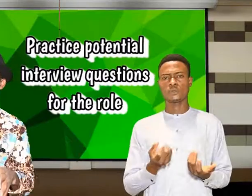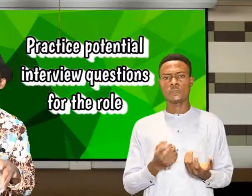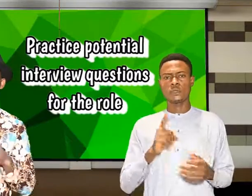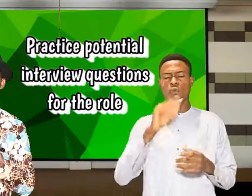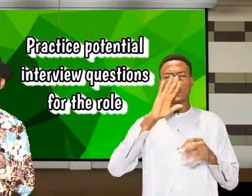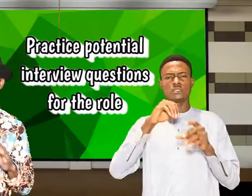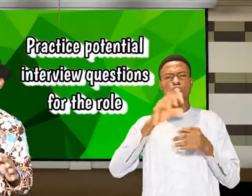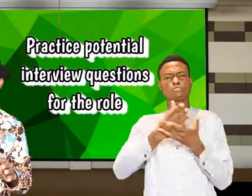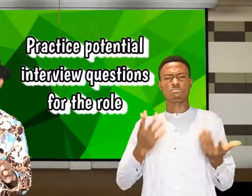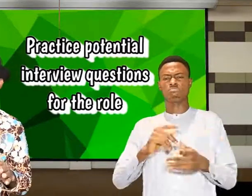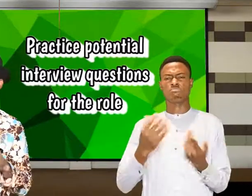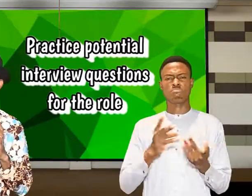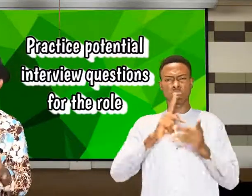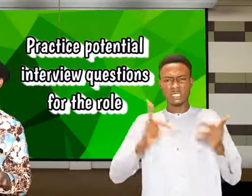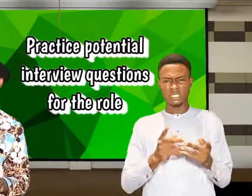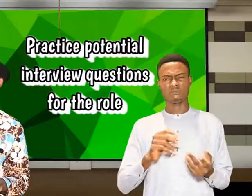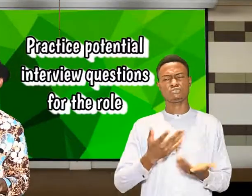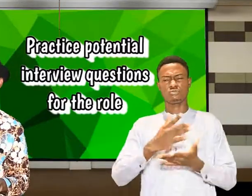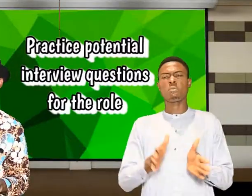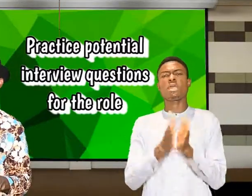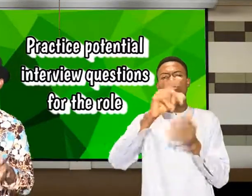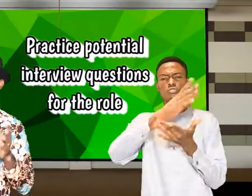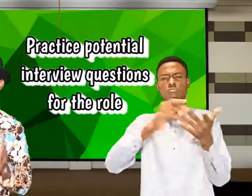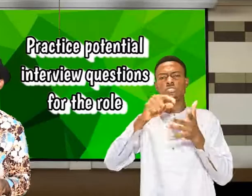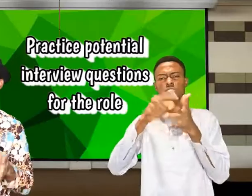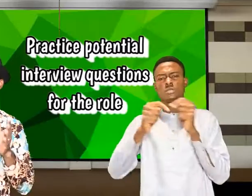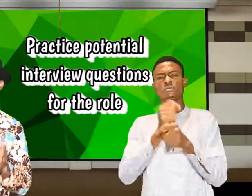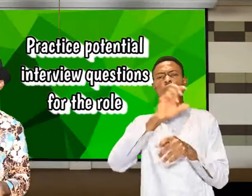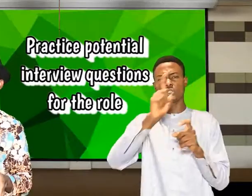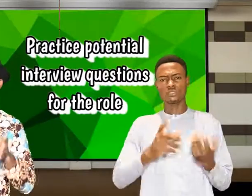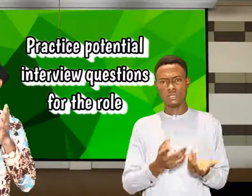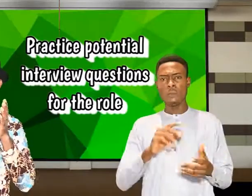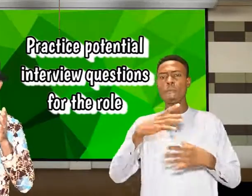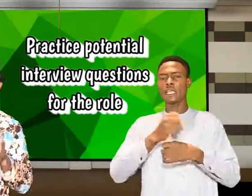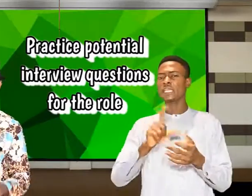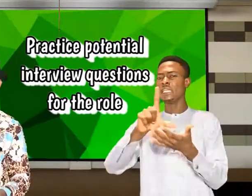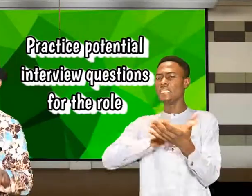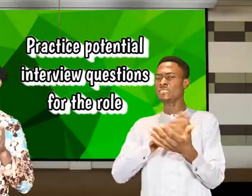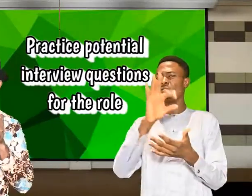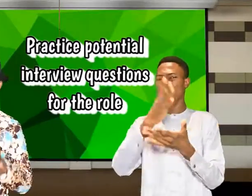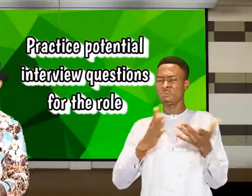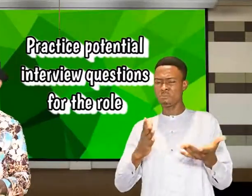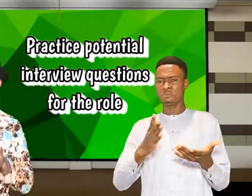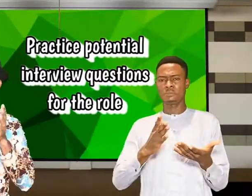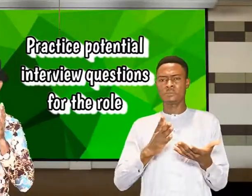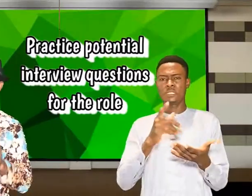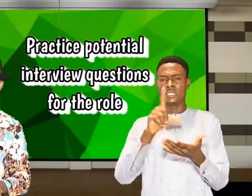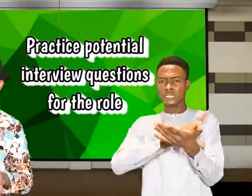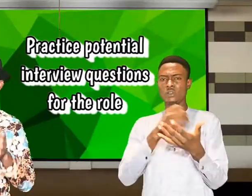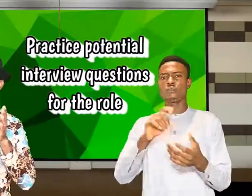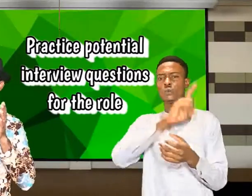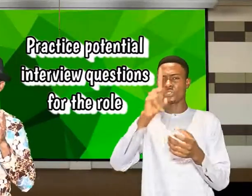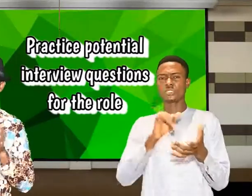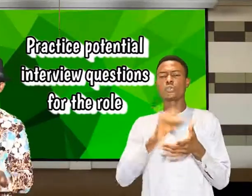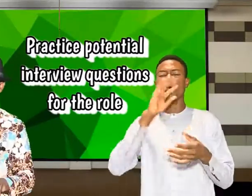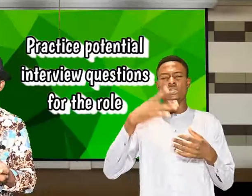you are on some instances of typical questions. Make a list of the typical potential question